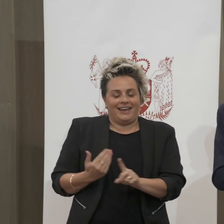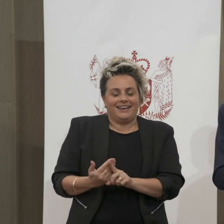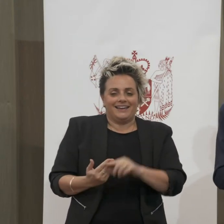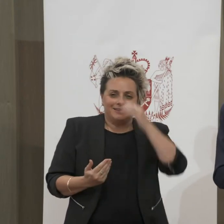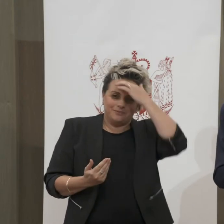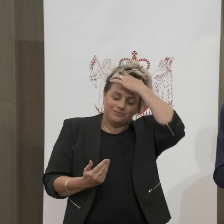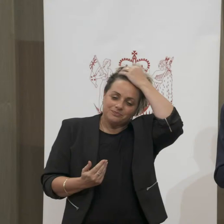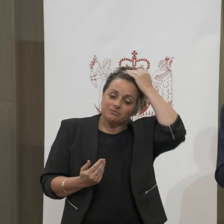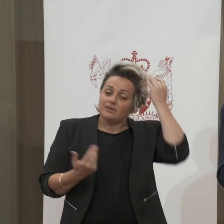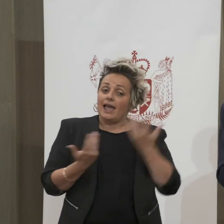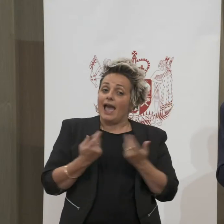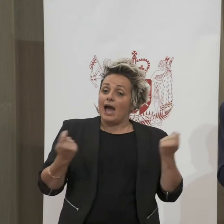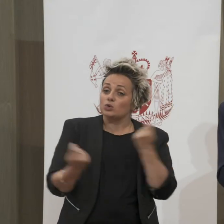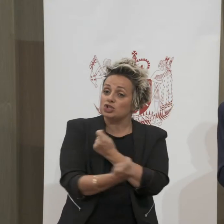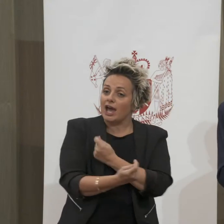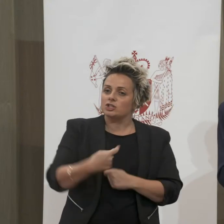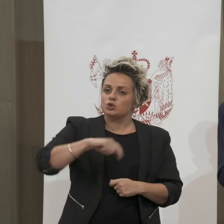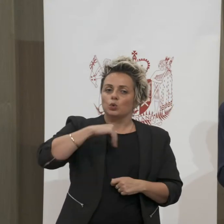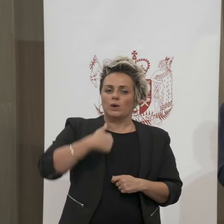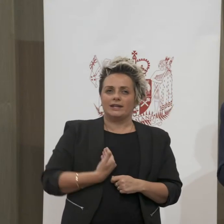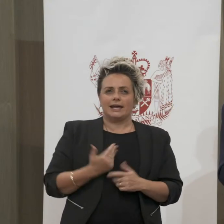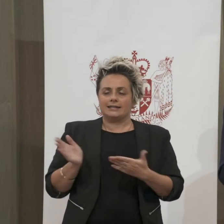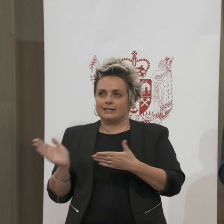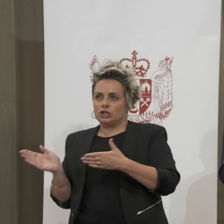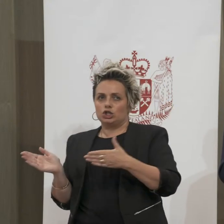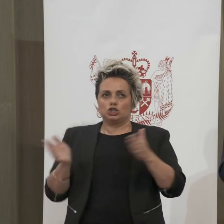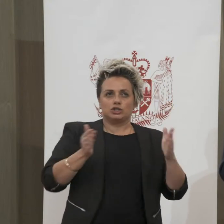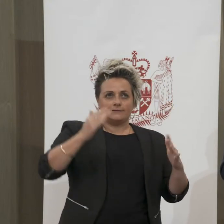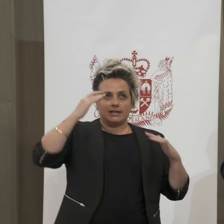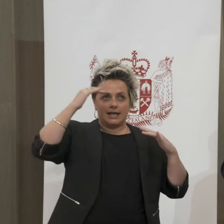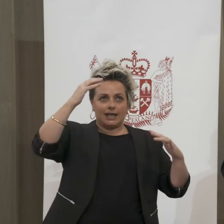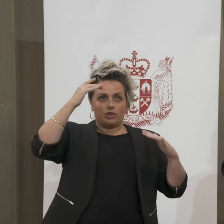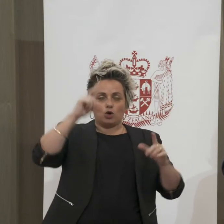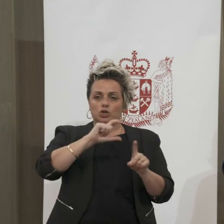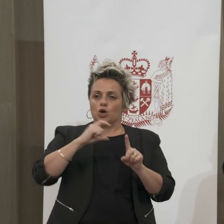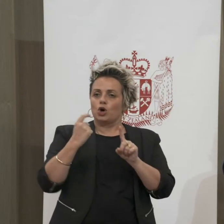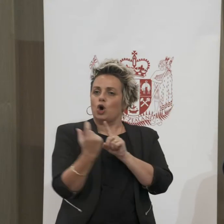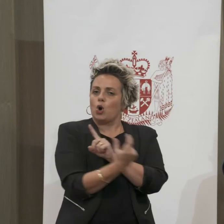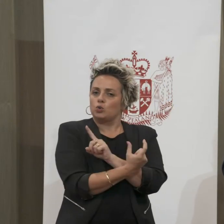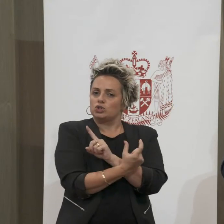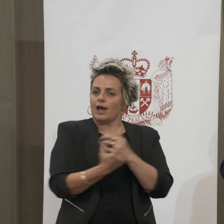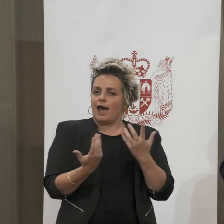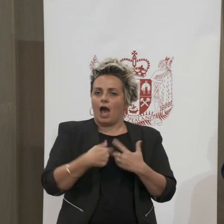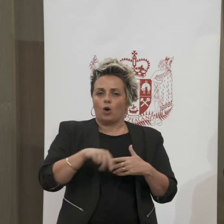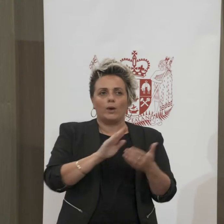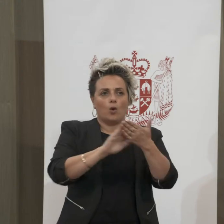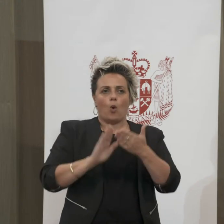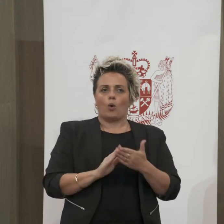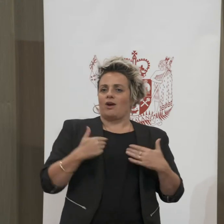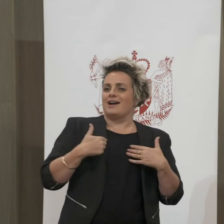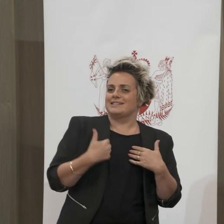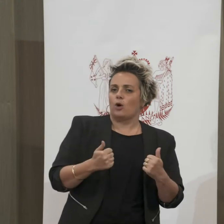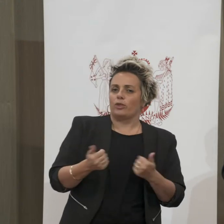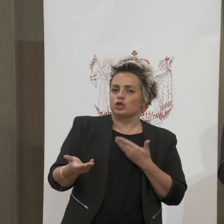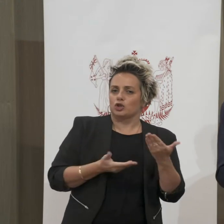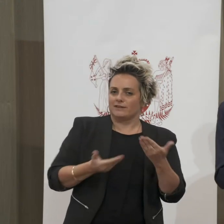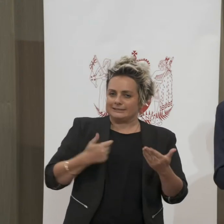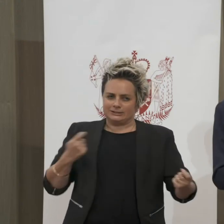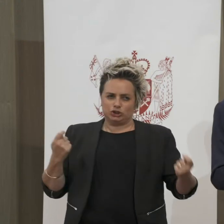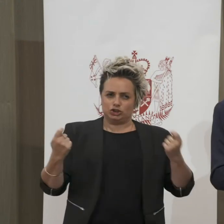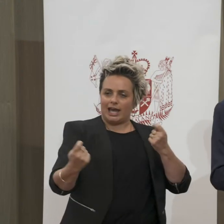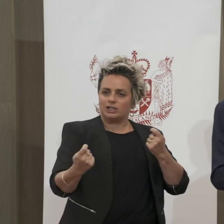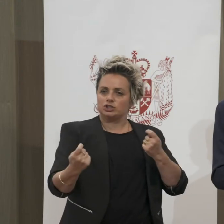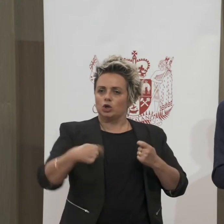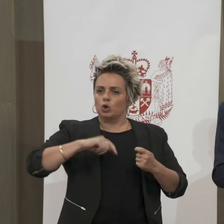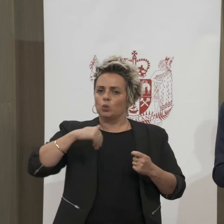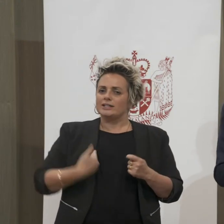this dynamic, we need a fundamental shift in ethos and culture in the way we organise health services. We need